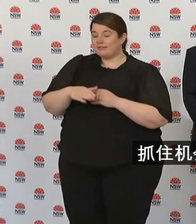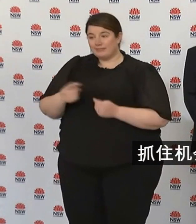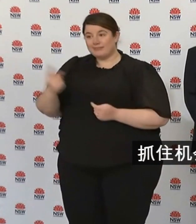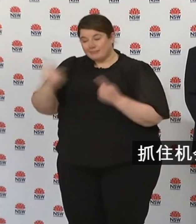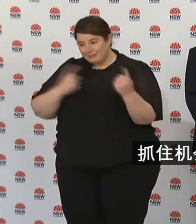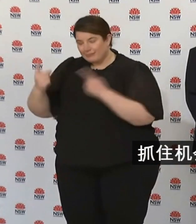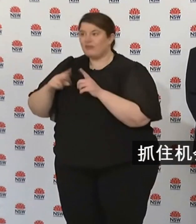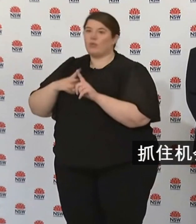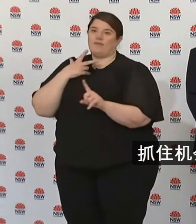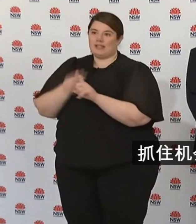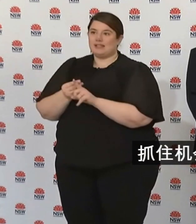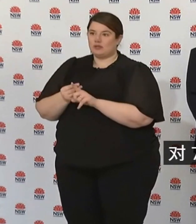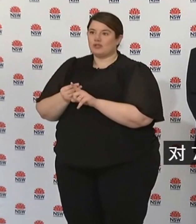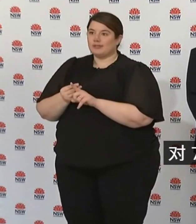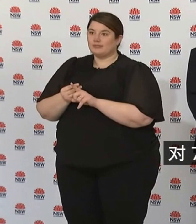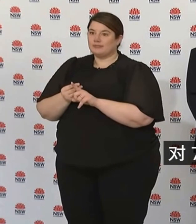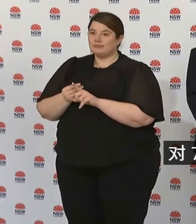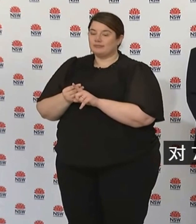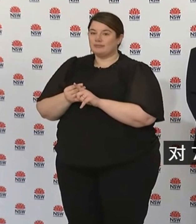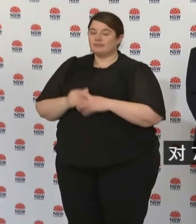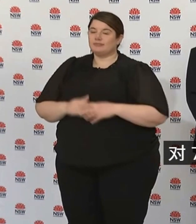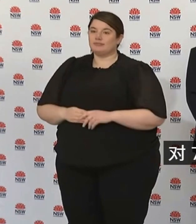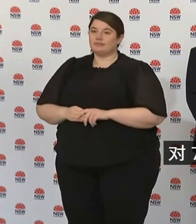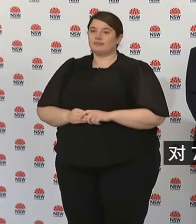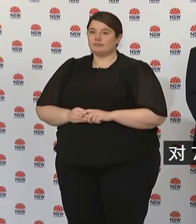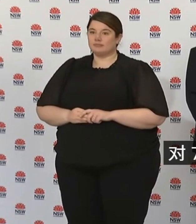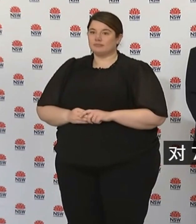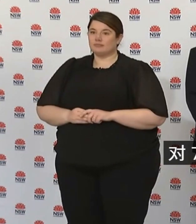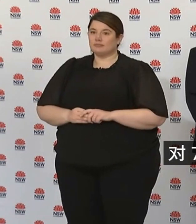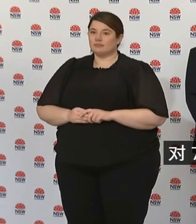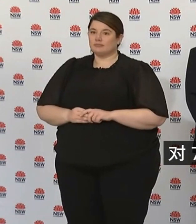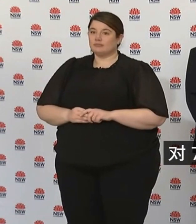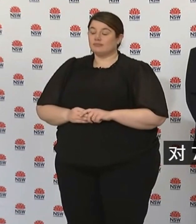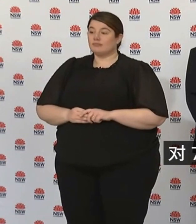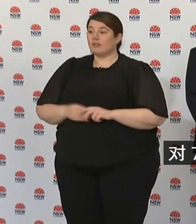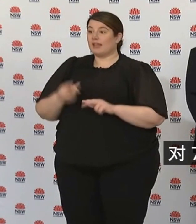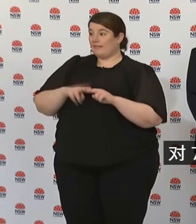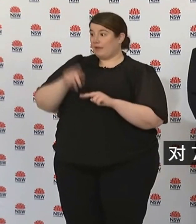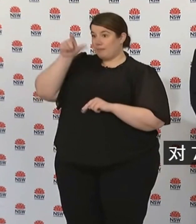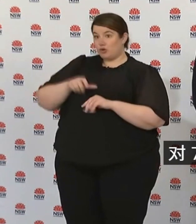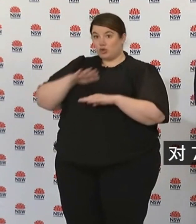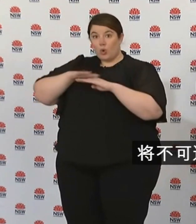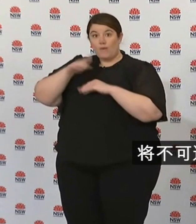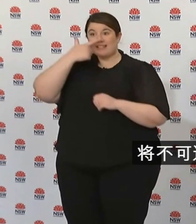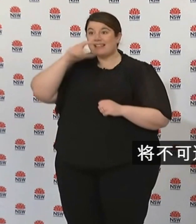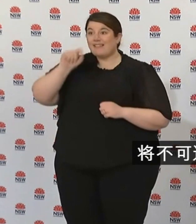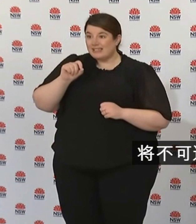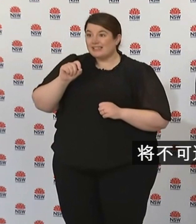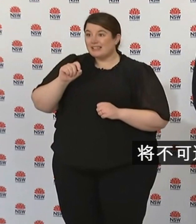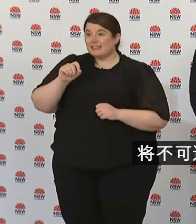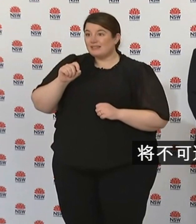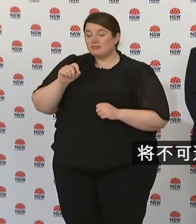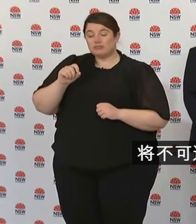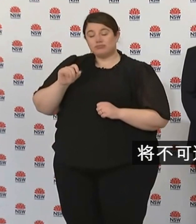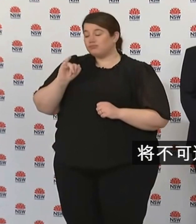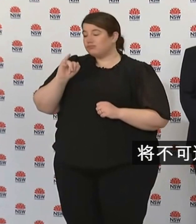opportunity. But I'm just drawing the point to the fact that the consequences for someone over 70 will inevitably be